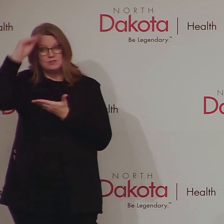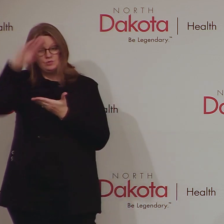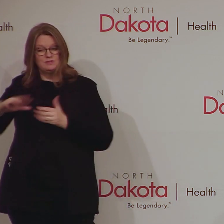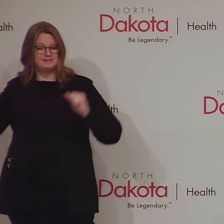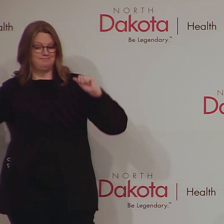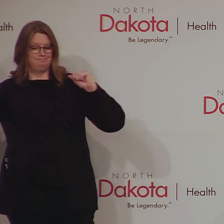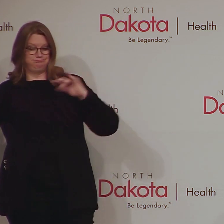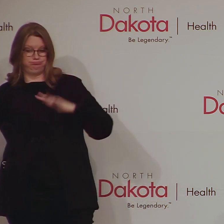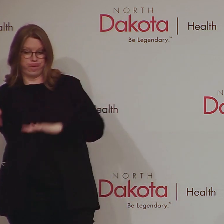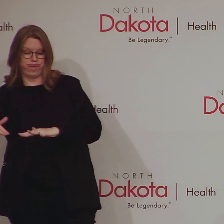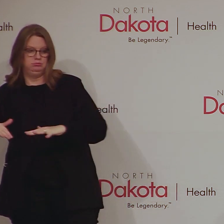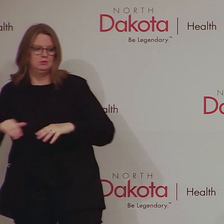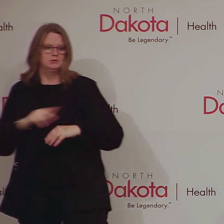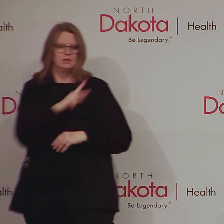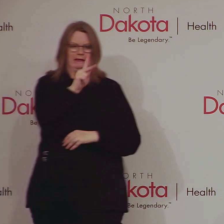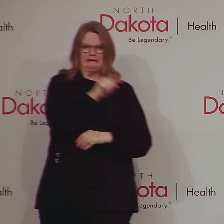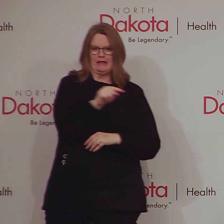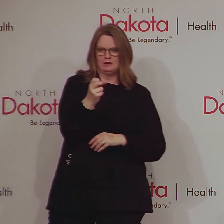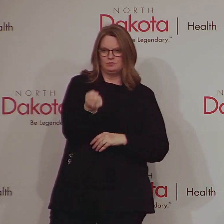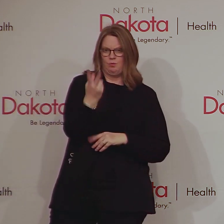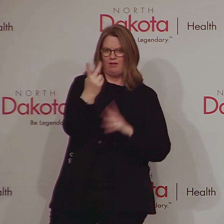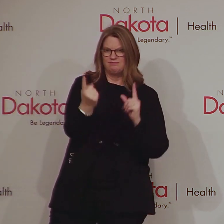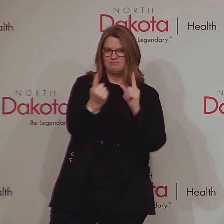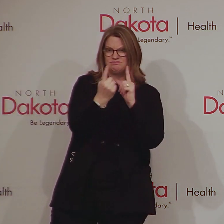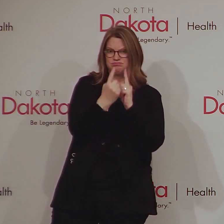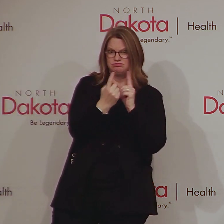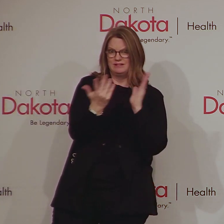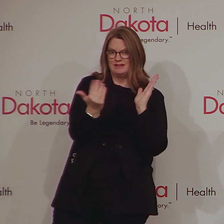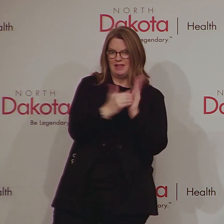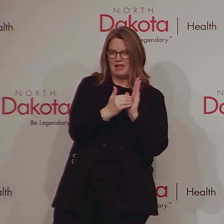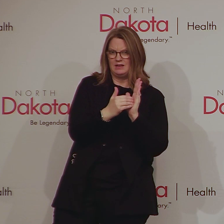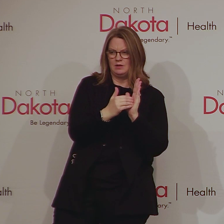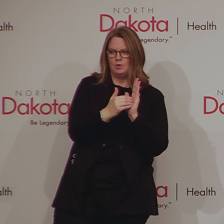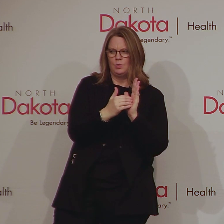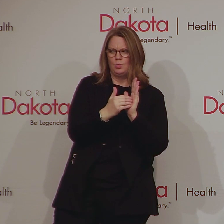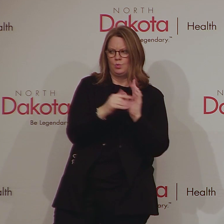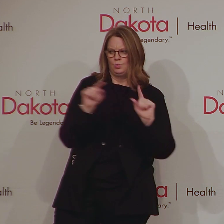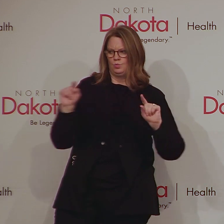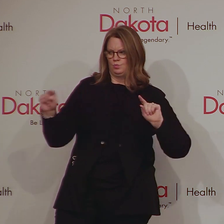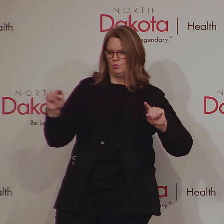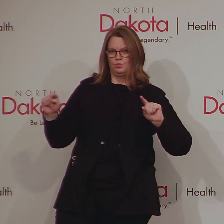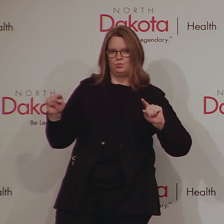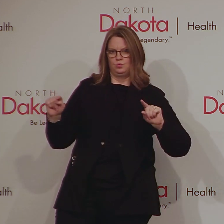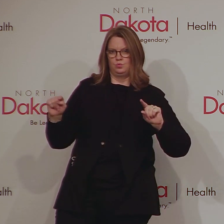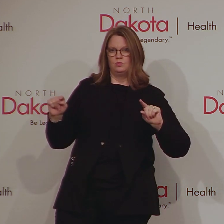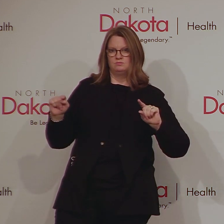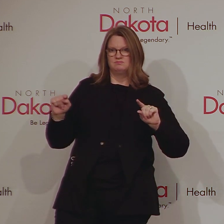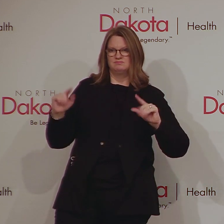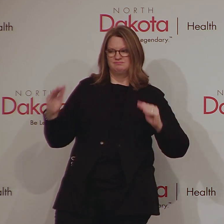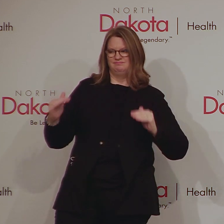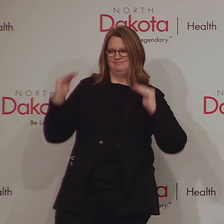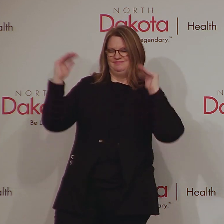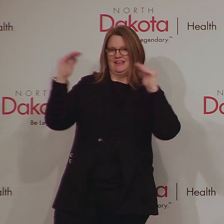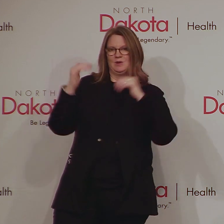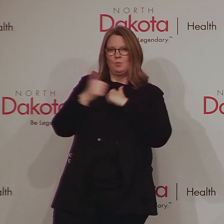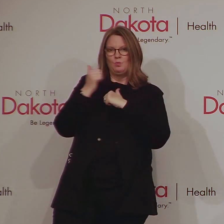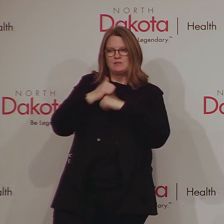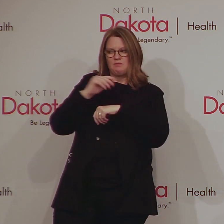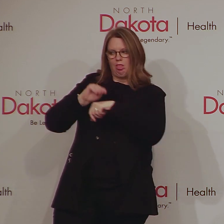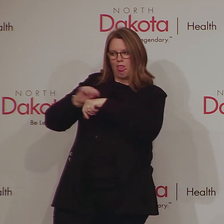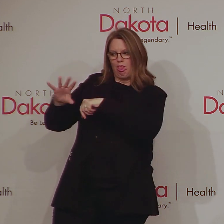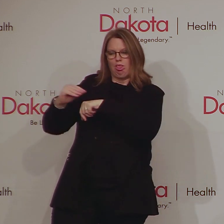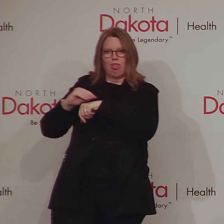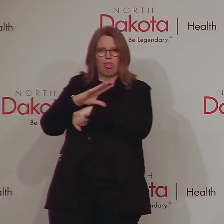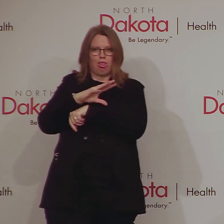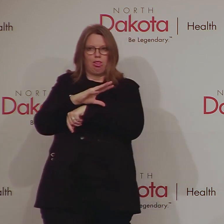and K-12 returning to in-person, those represent risks for increases in transmissible moments.